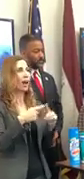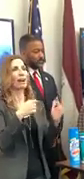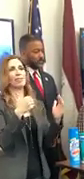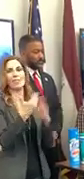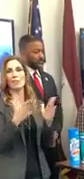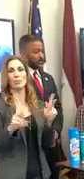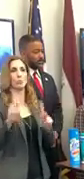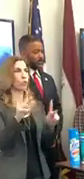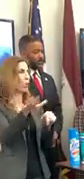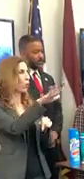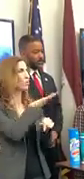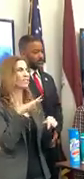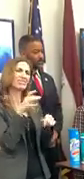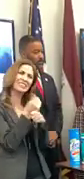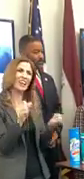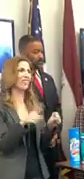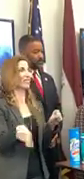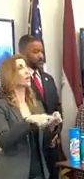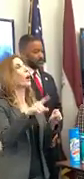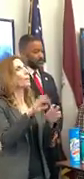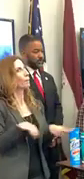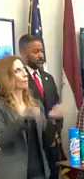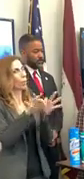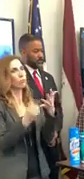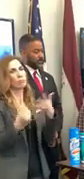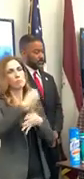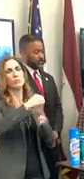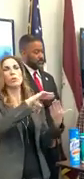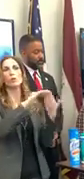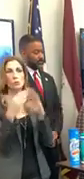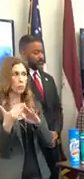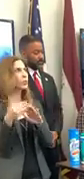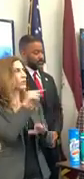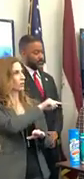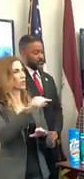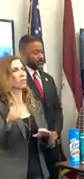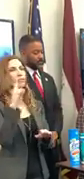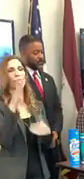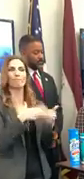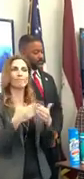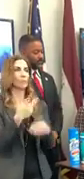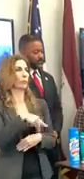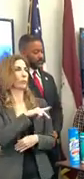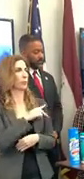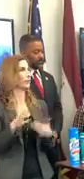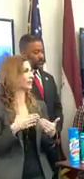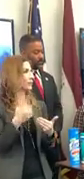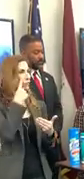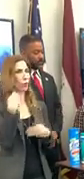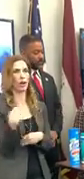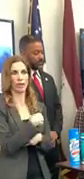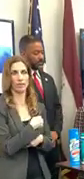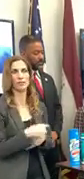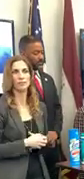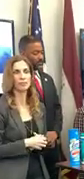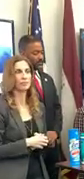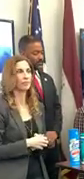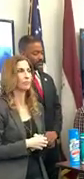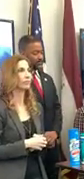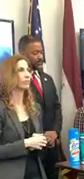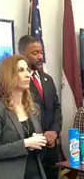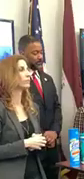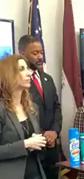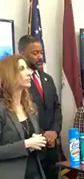safe. We must put our community before any of our personal convenience. I want